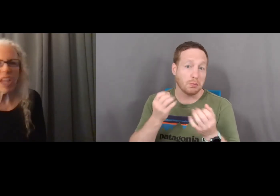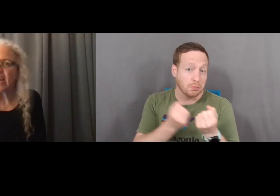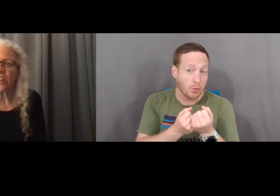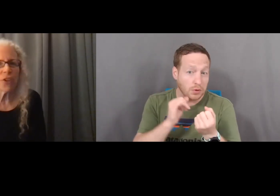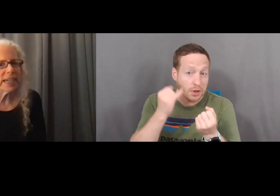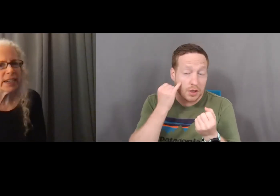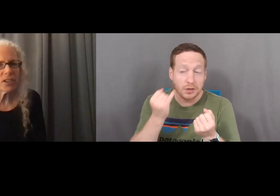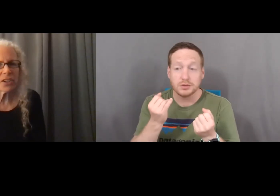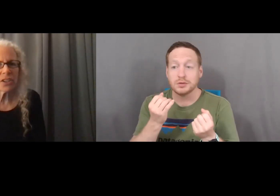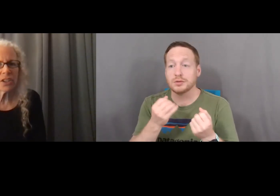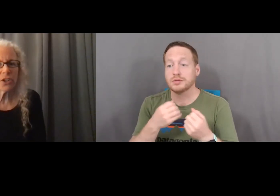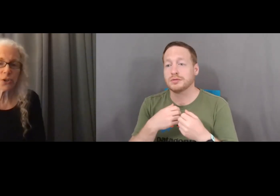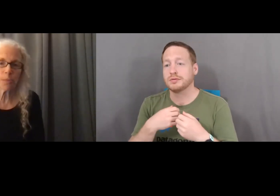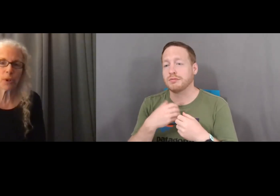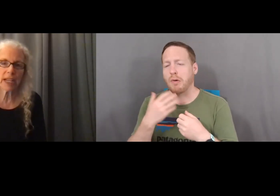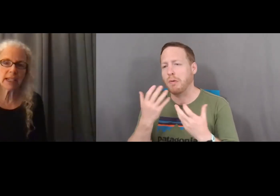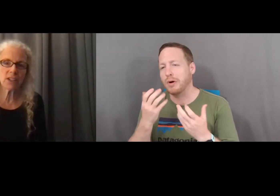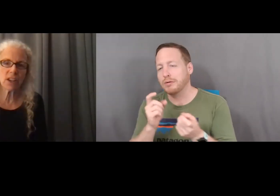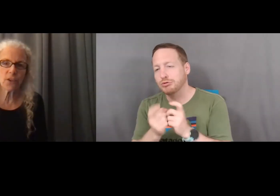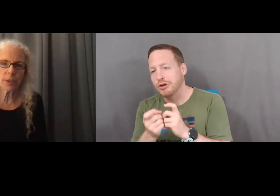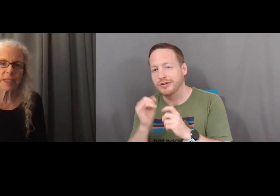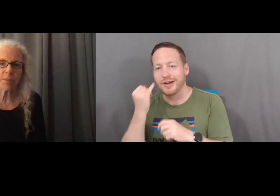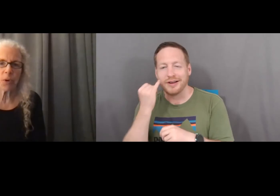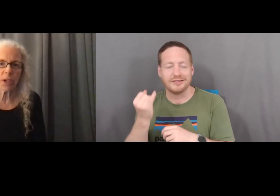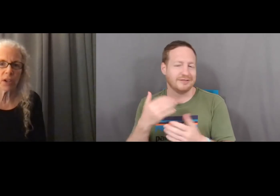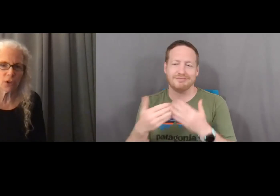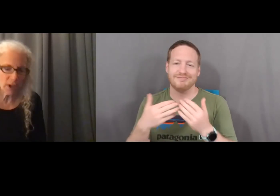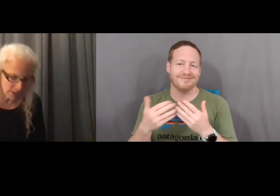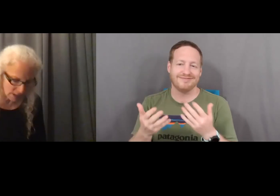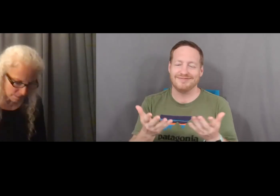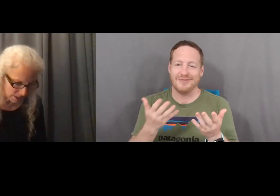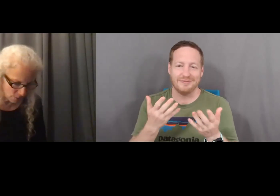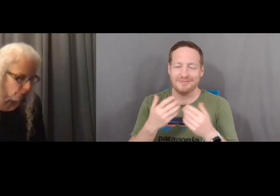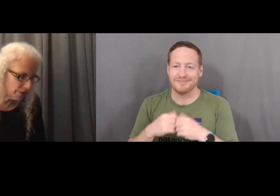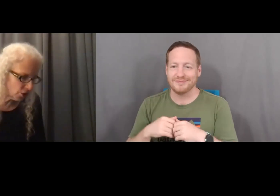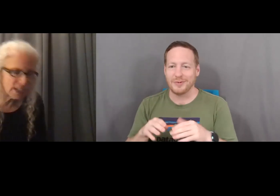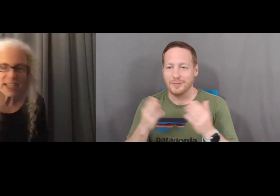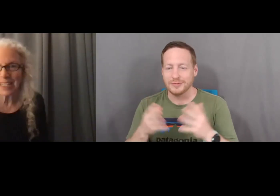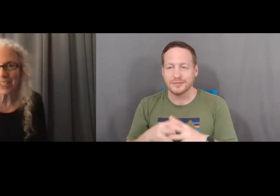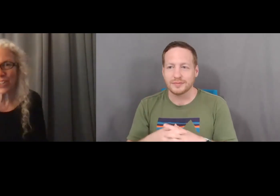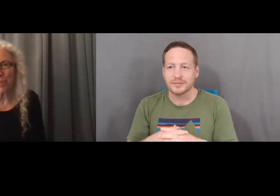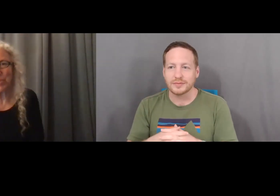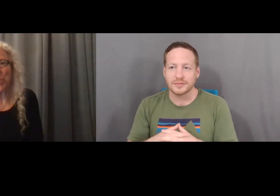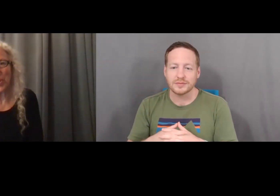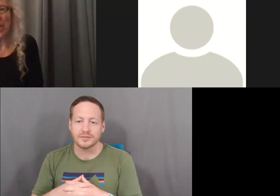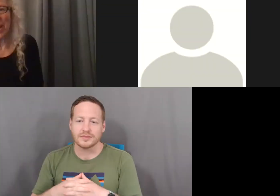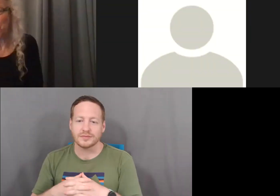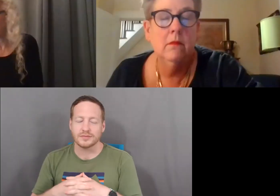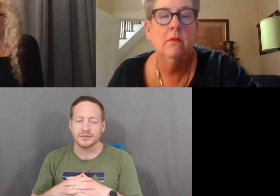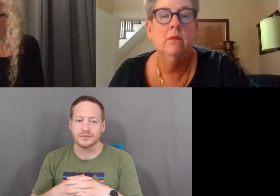Any other ideas? Do you support the ideas that have already been spoken, or you have some revision to the ideas that have been spoken? I'm open